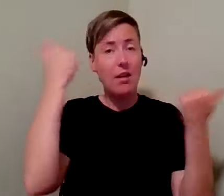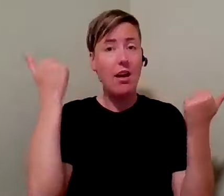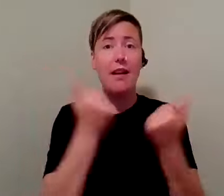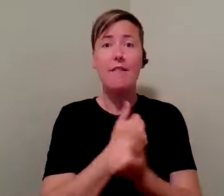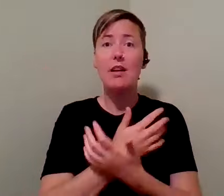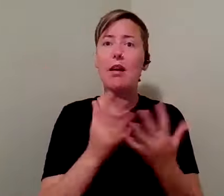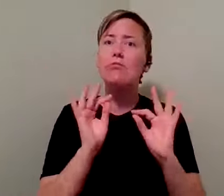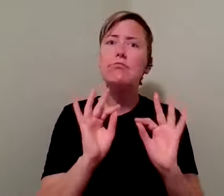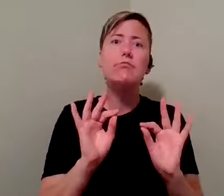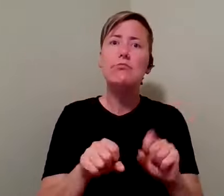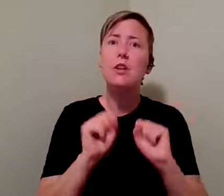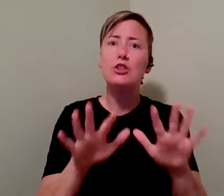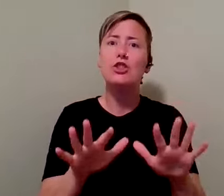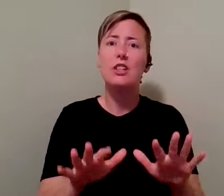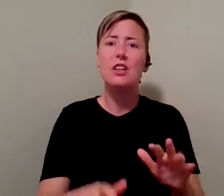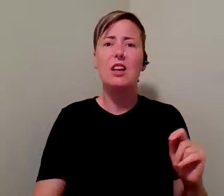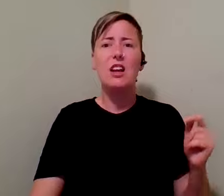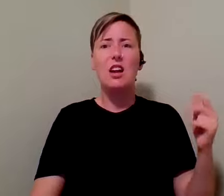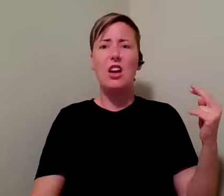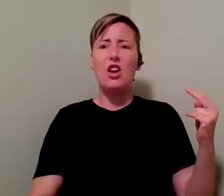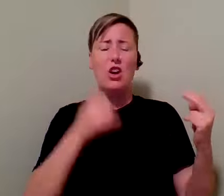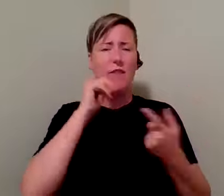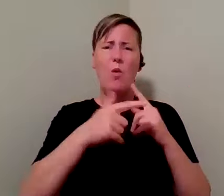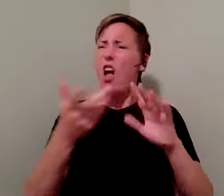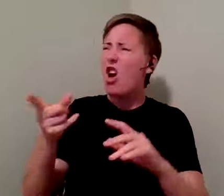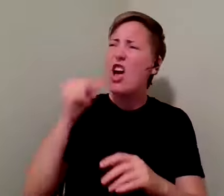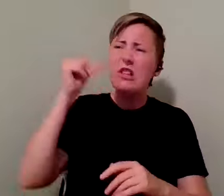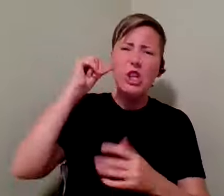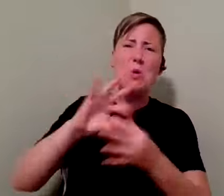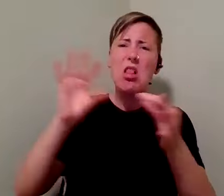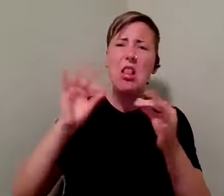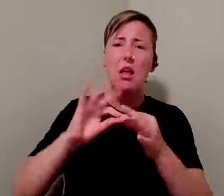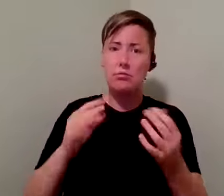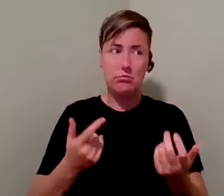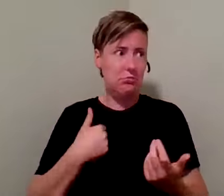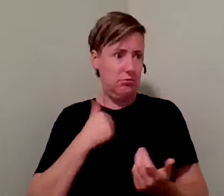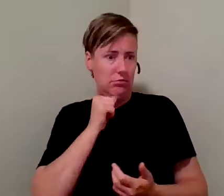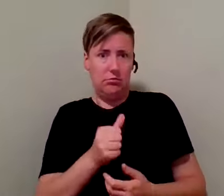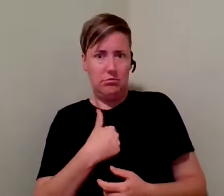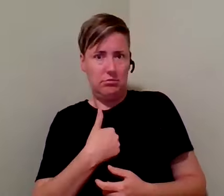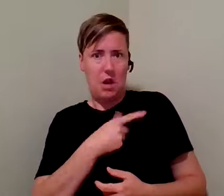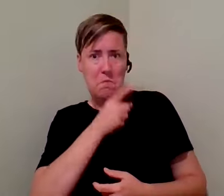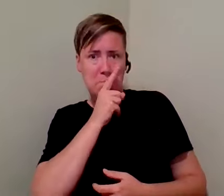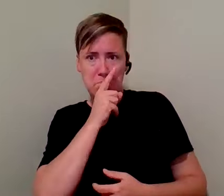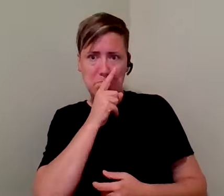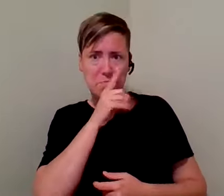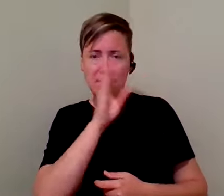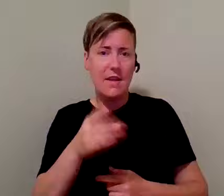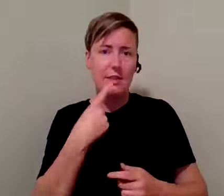said, you said this and you said that. And I denied it. I said, I never said anything of the sort. So